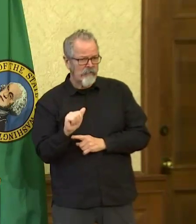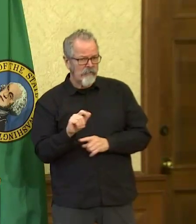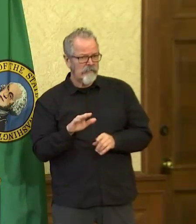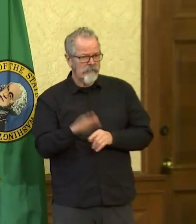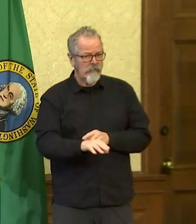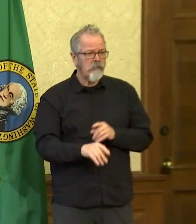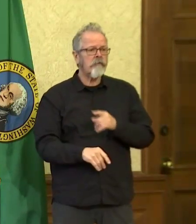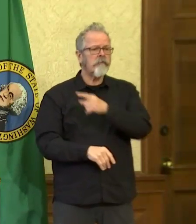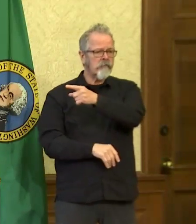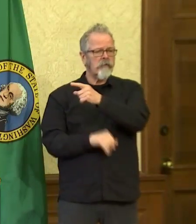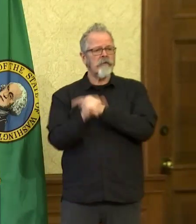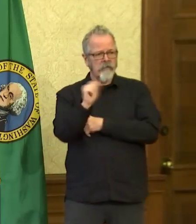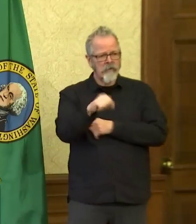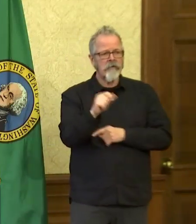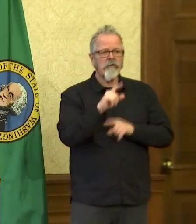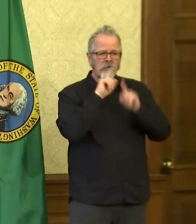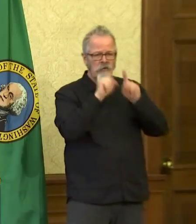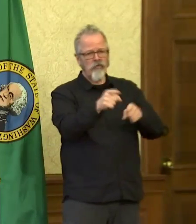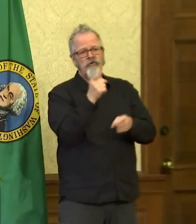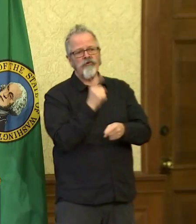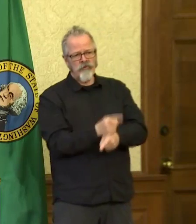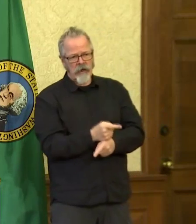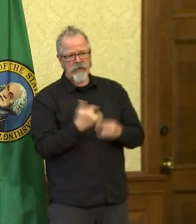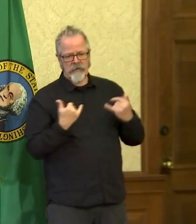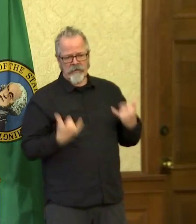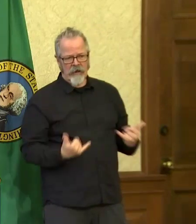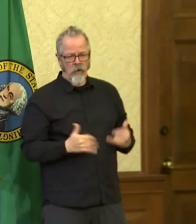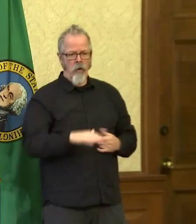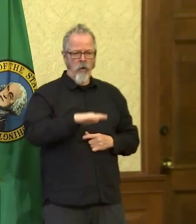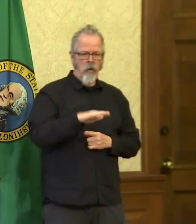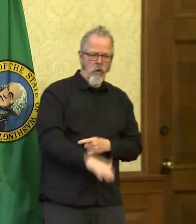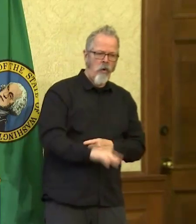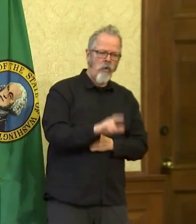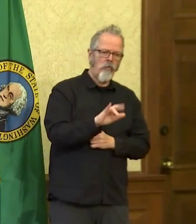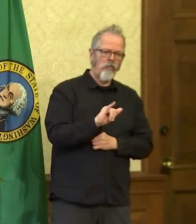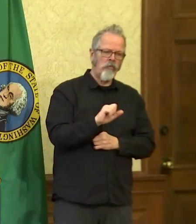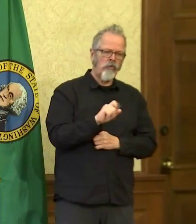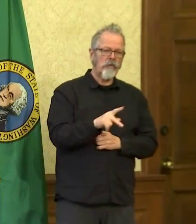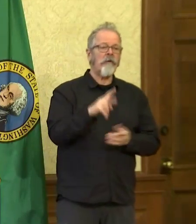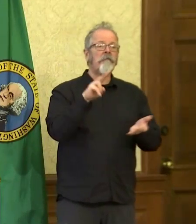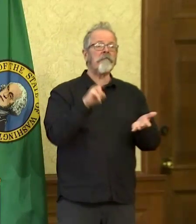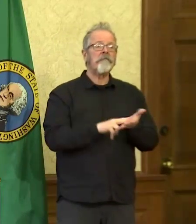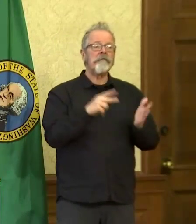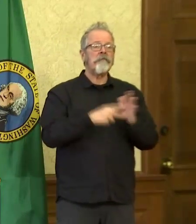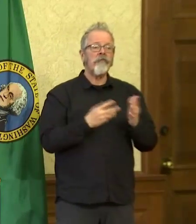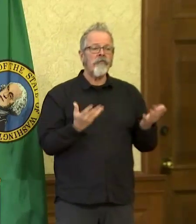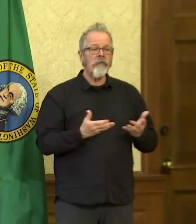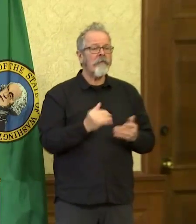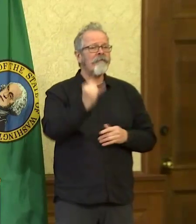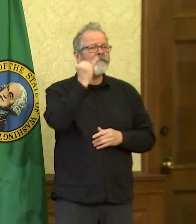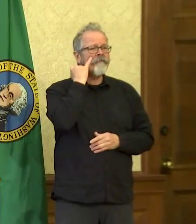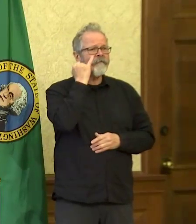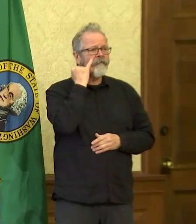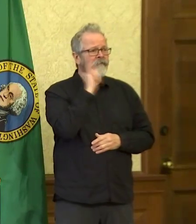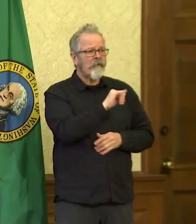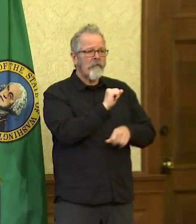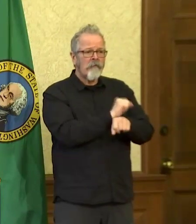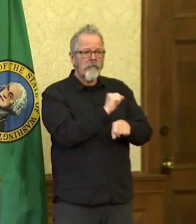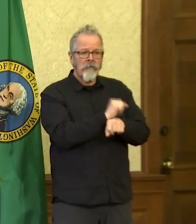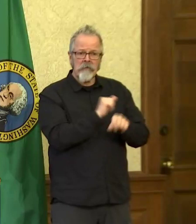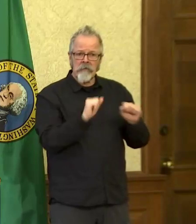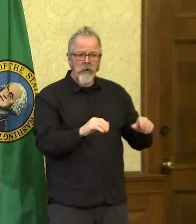the tasks, the functions that can be done with a high degree of confidence that you can maintain that 6 feet